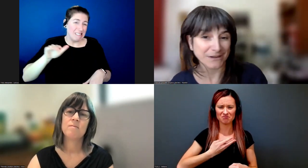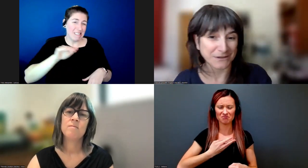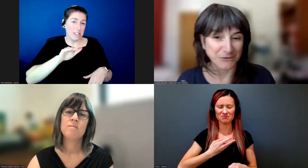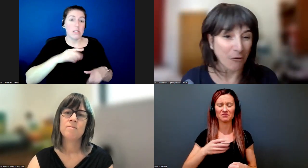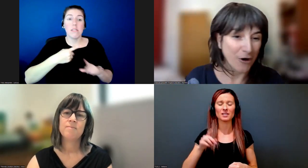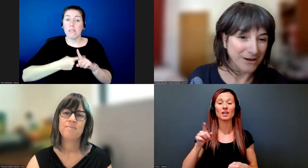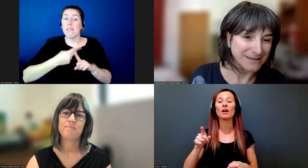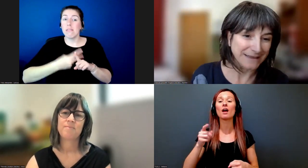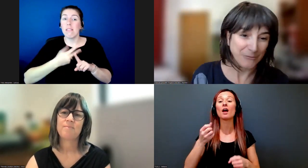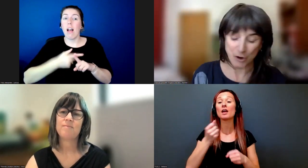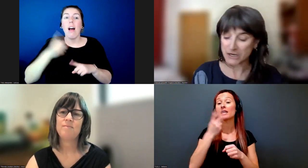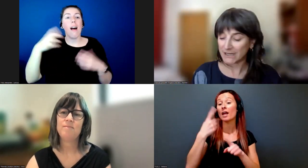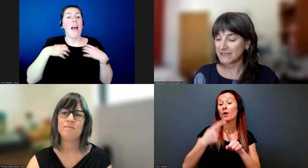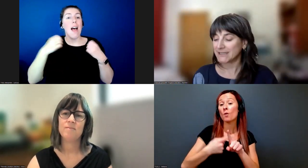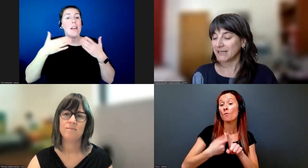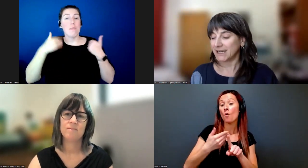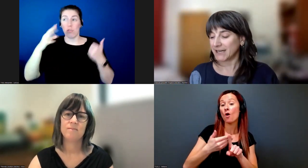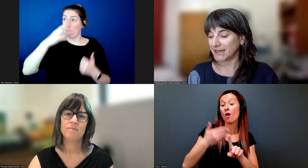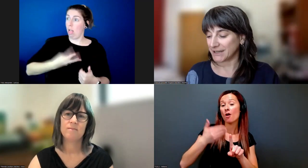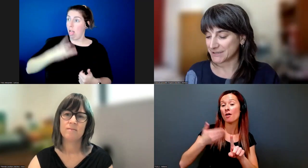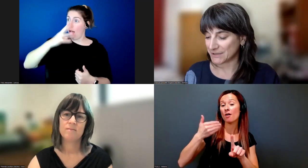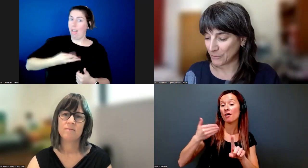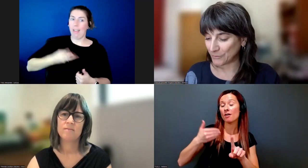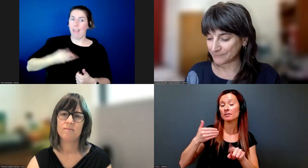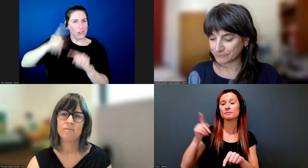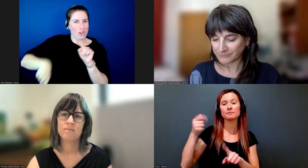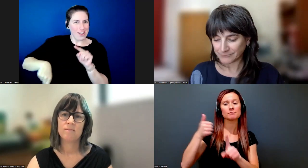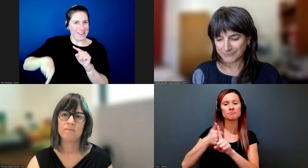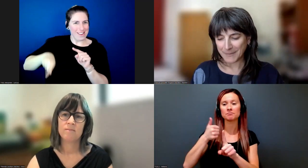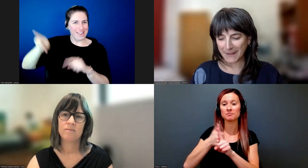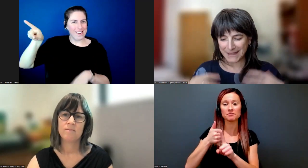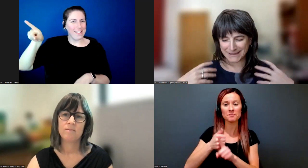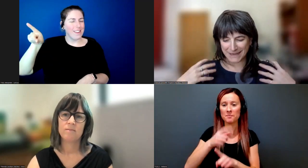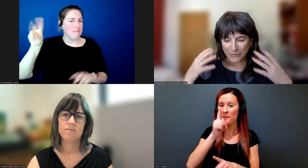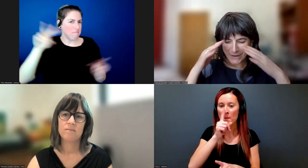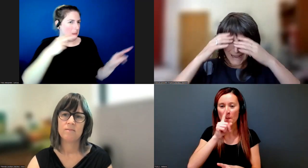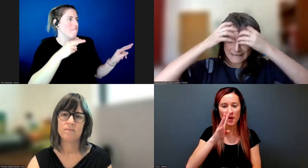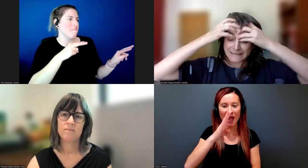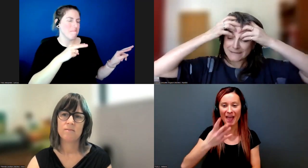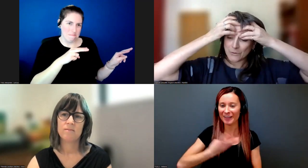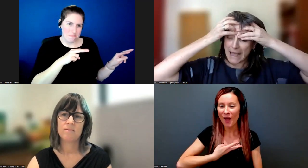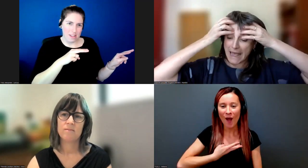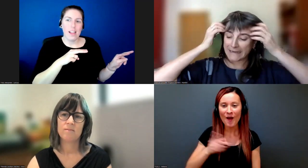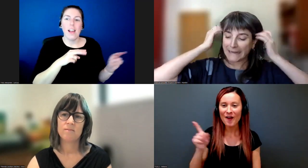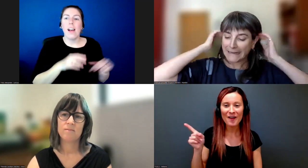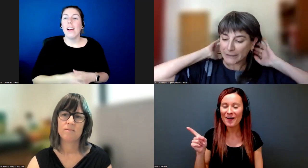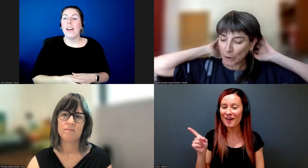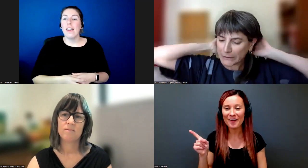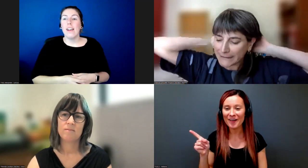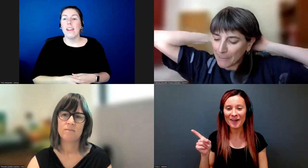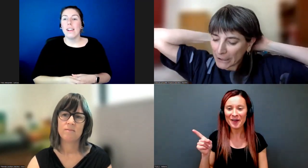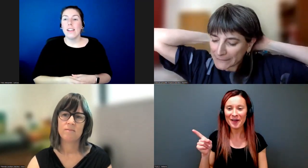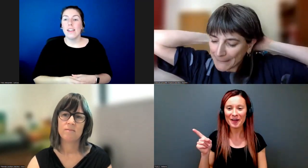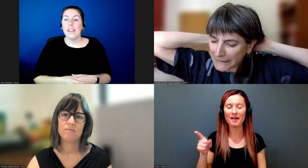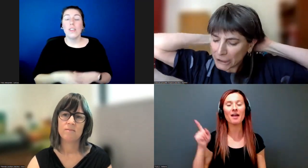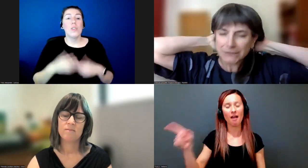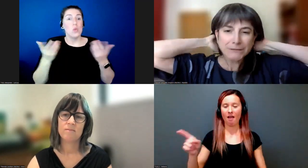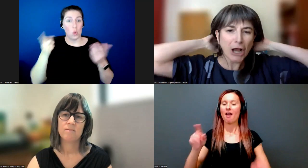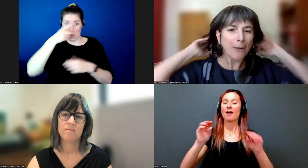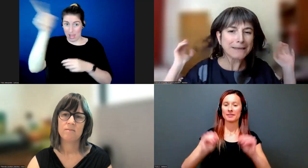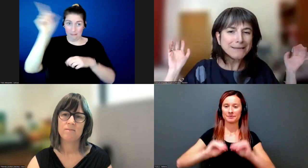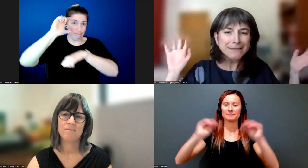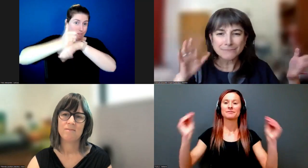couldn't ignore us anymore. So they created an